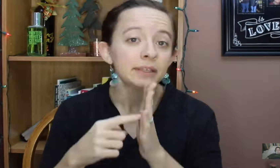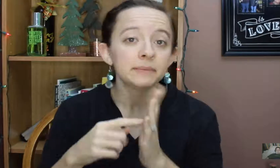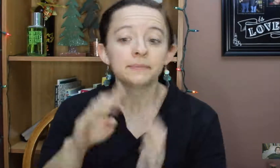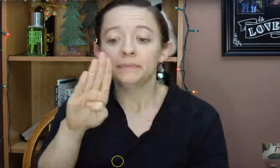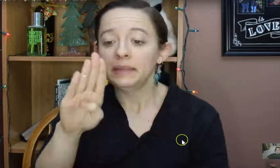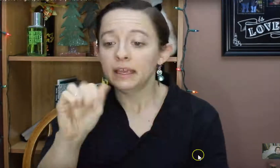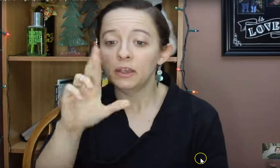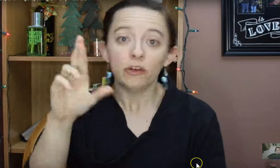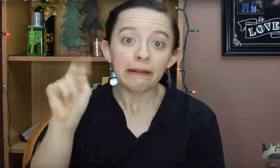that's